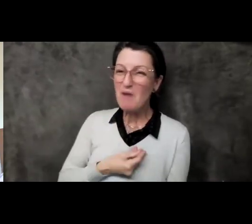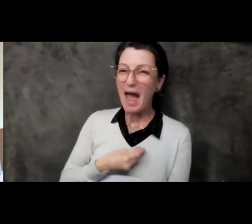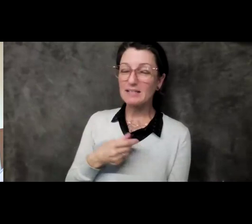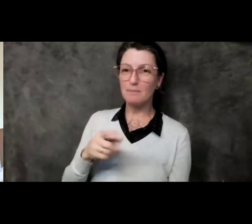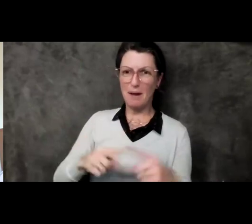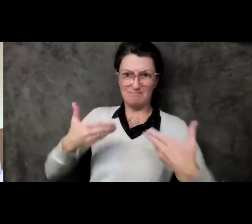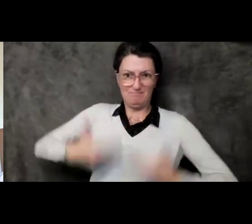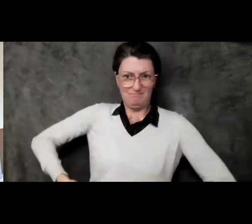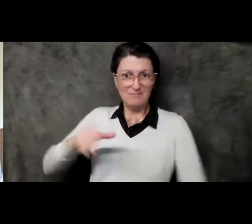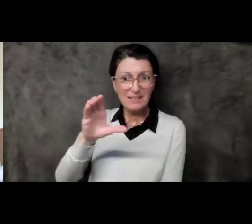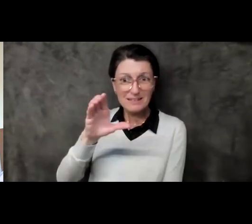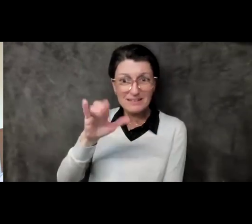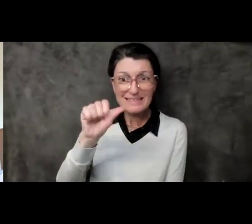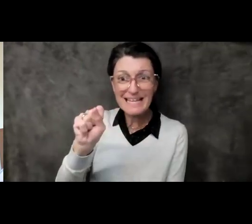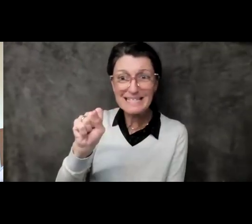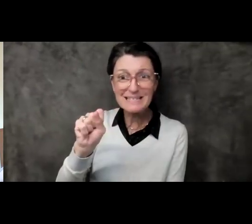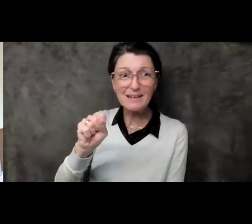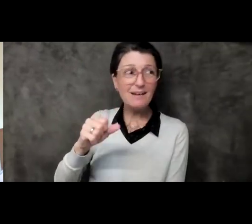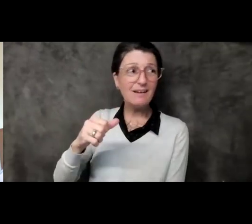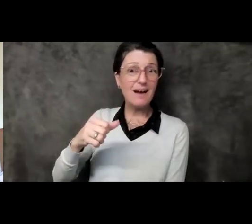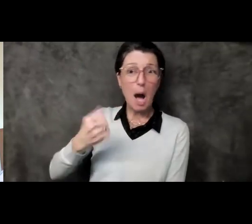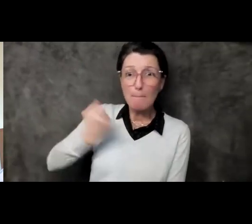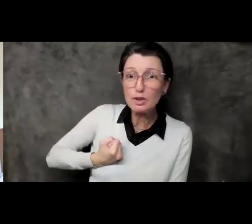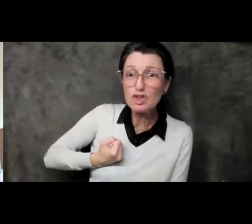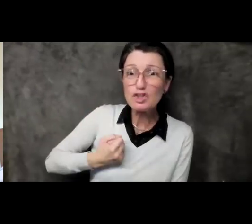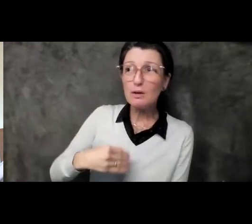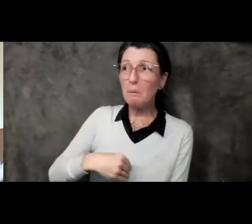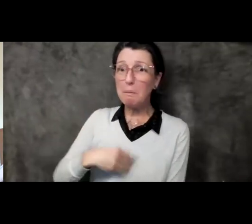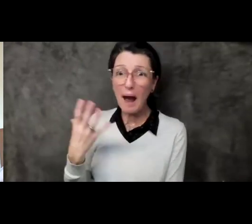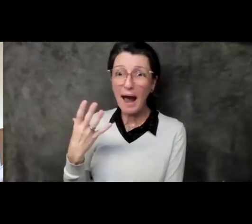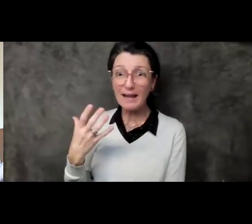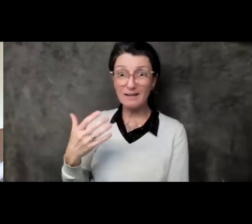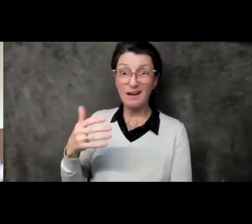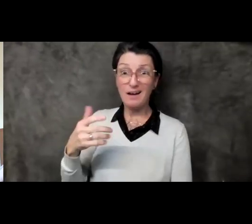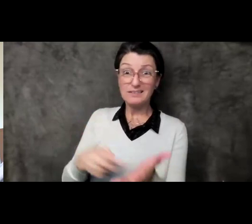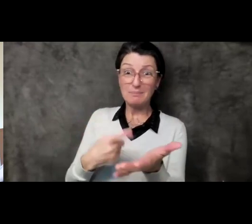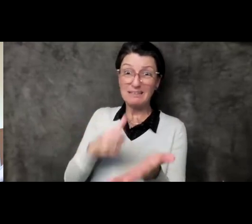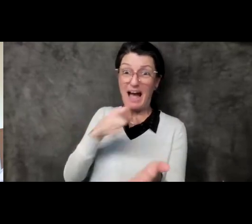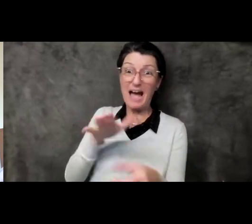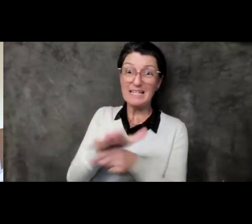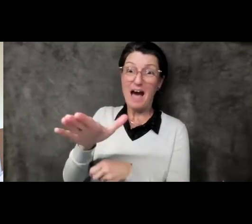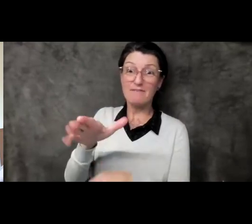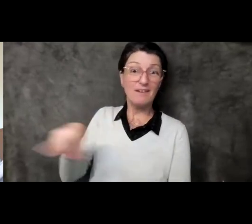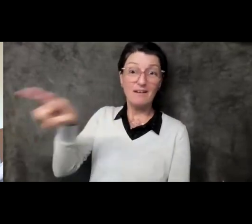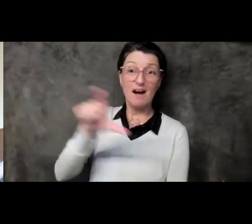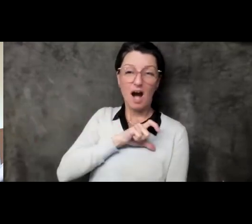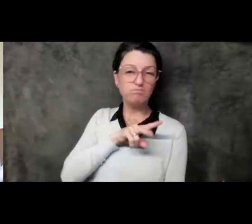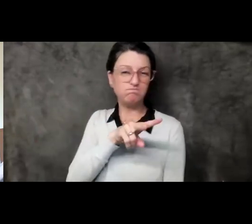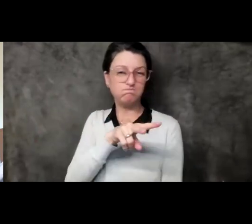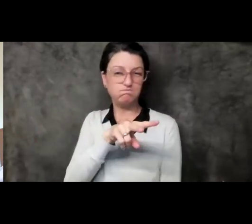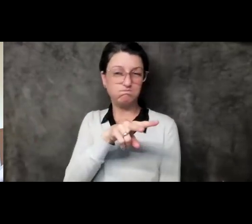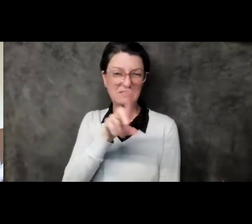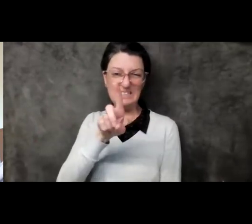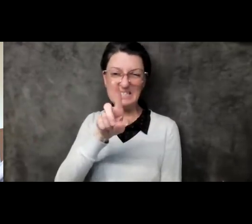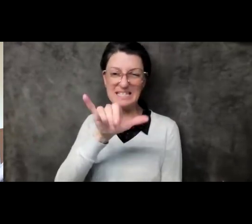white. Because sometimes even whiteness is not enough to protect and serve when cops decide that all that dyke